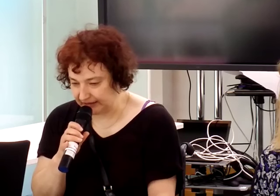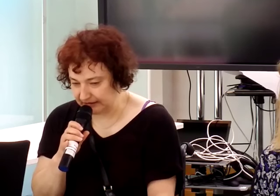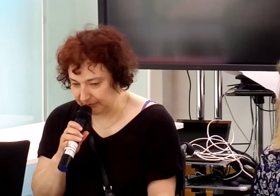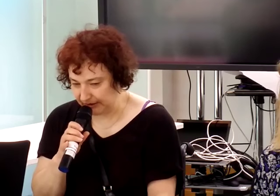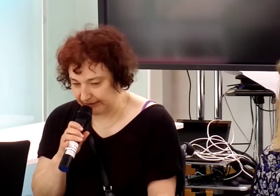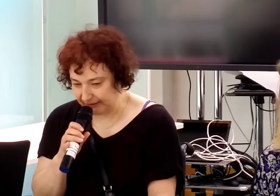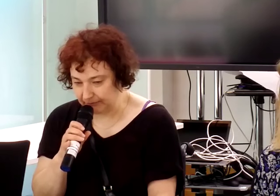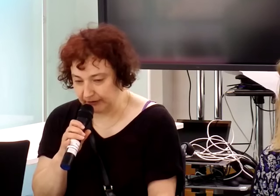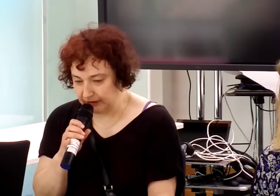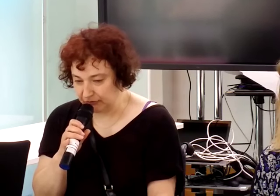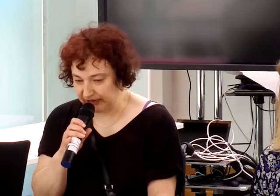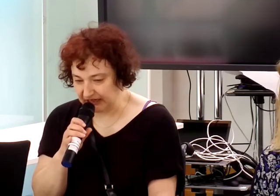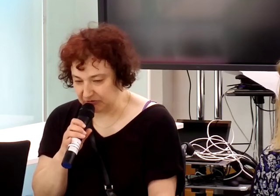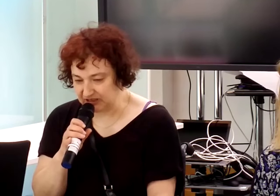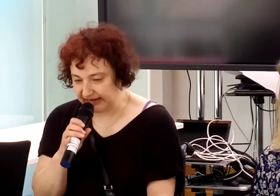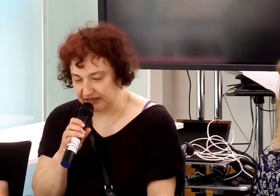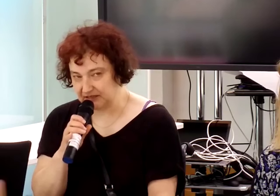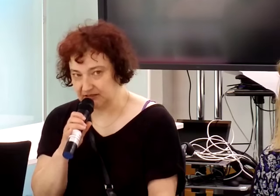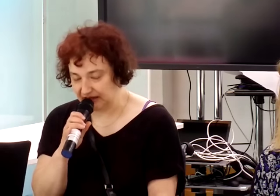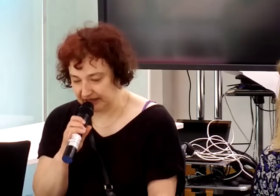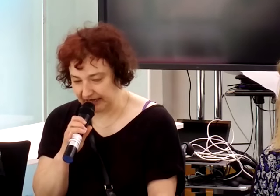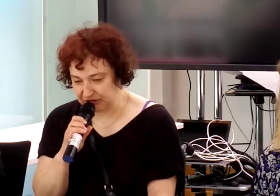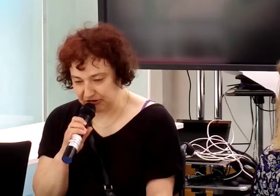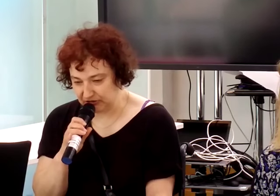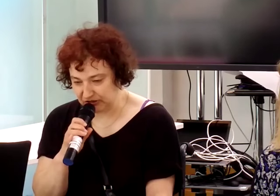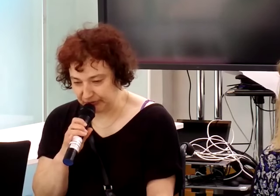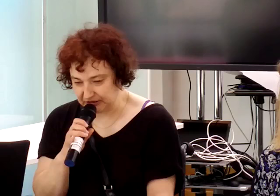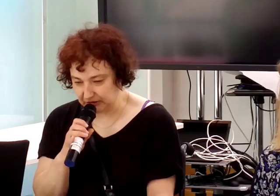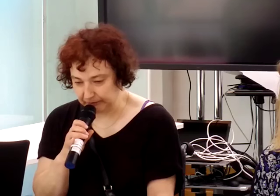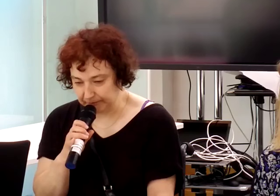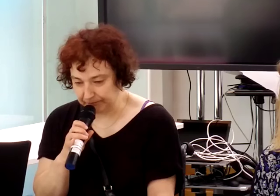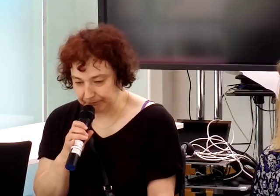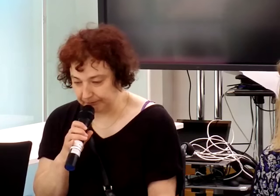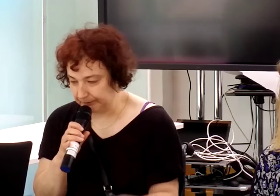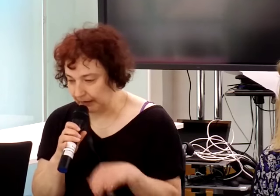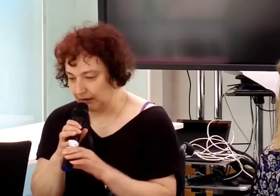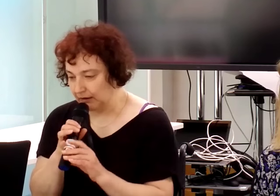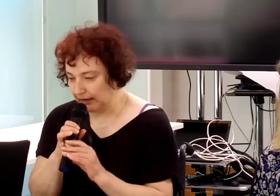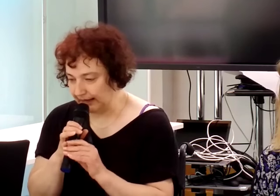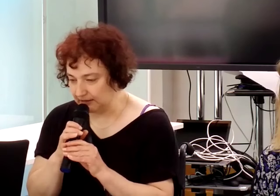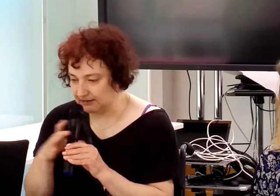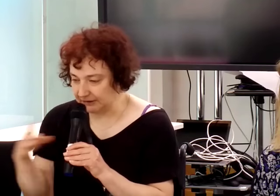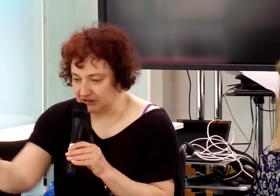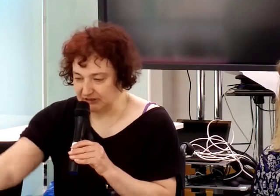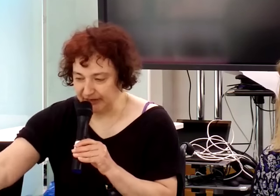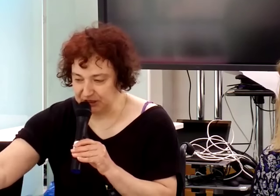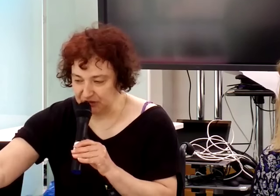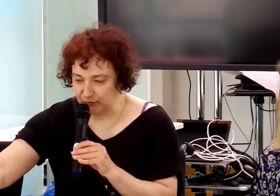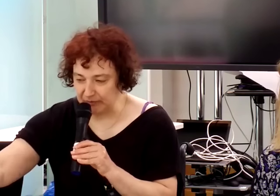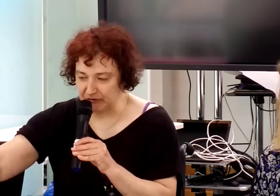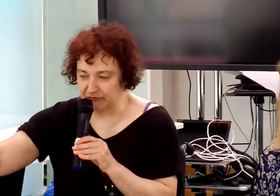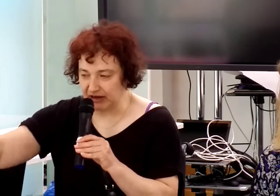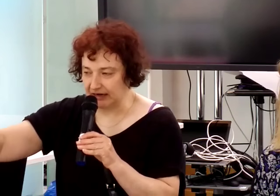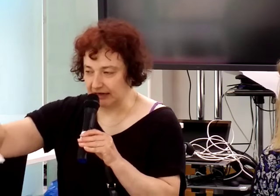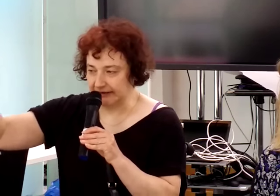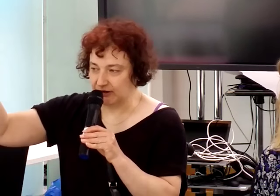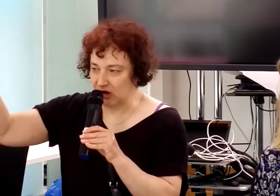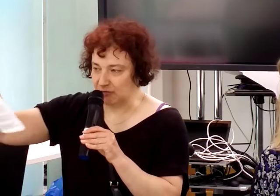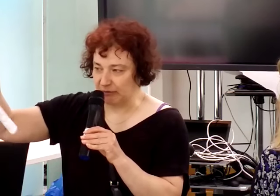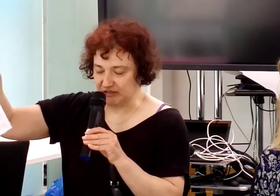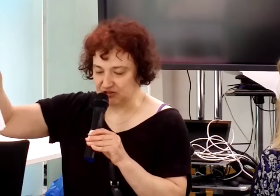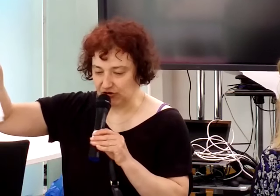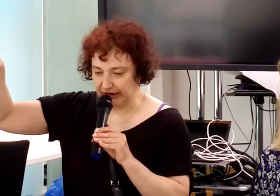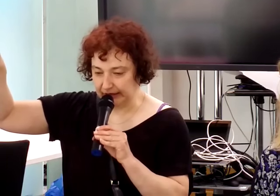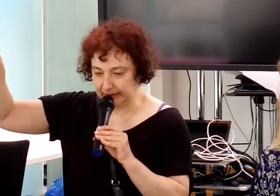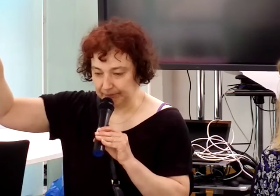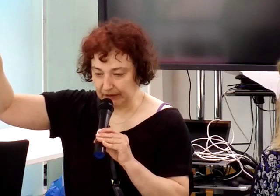and suffocated by them when he was taken to psychiatric hospital. And just to mention, women of colour in